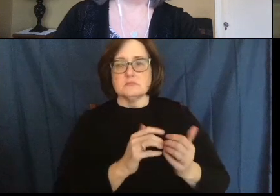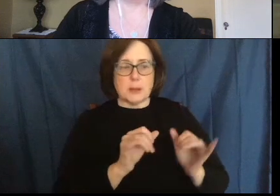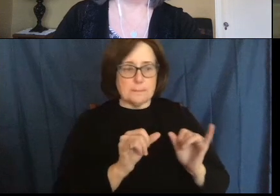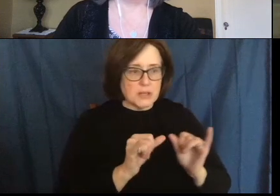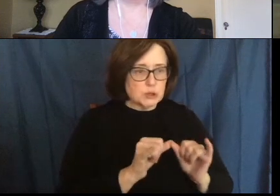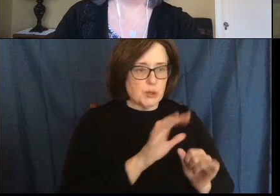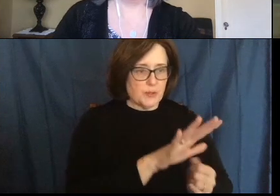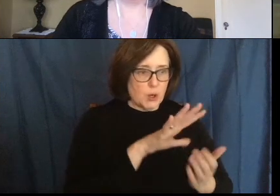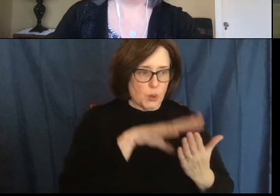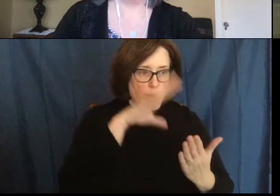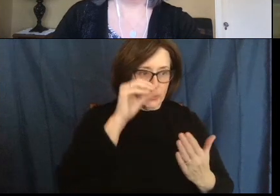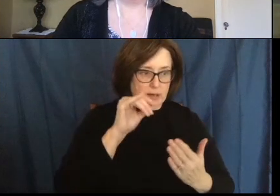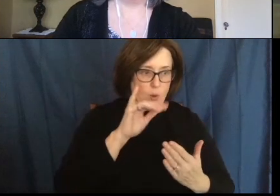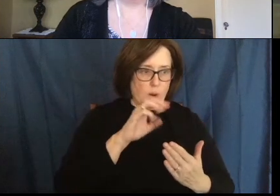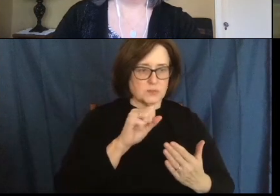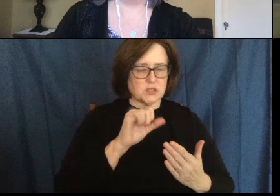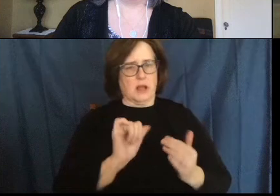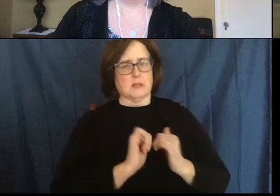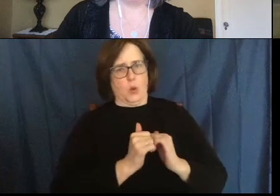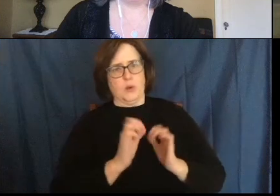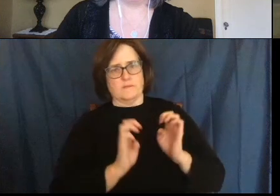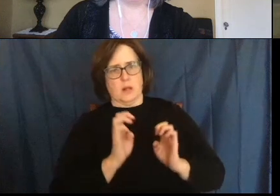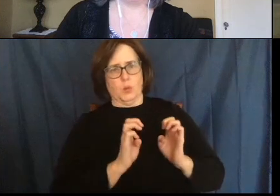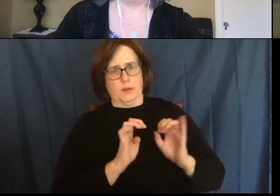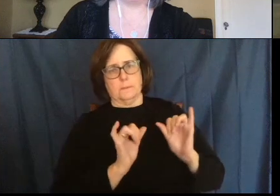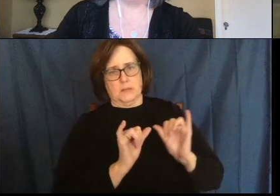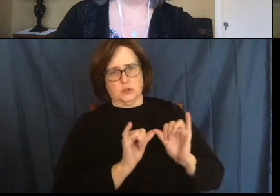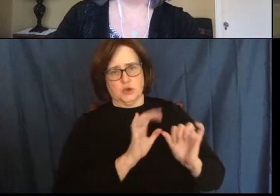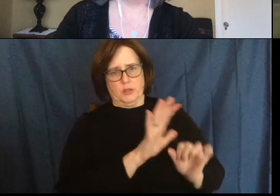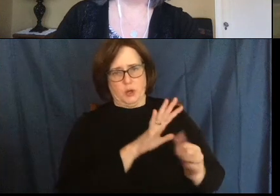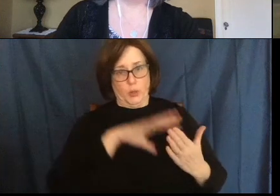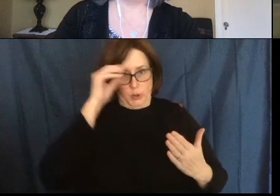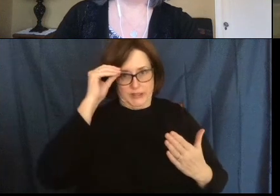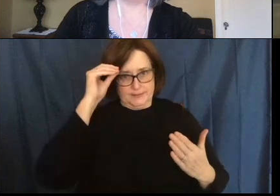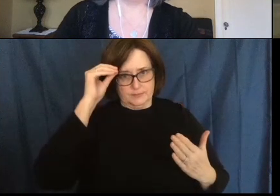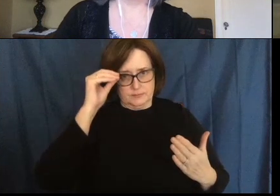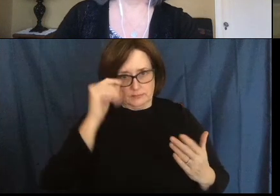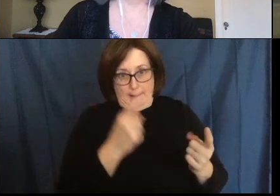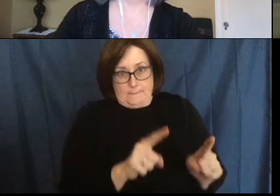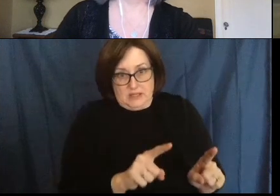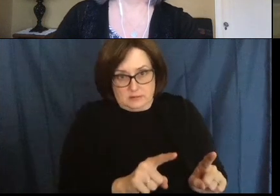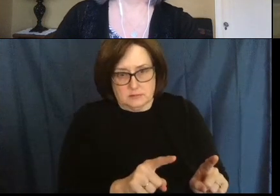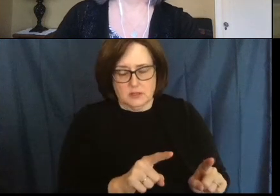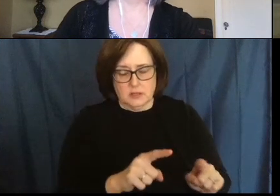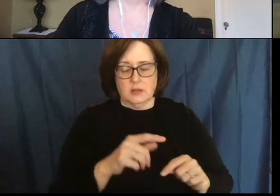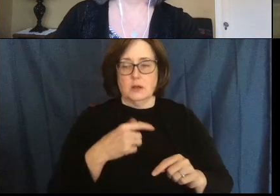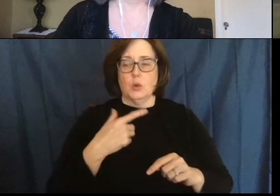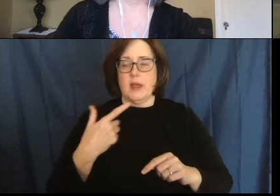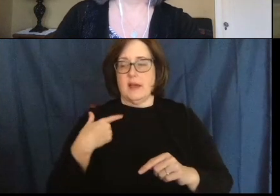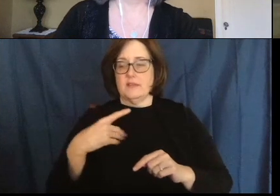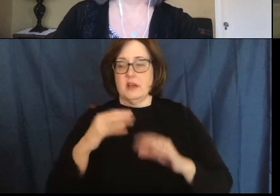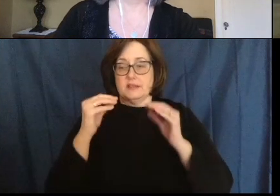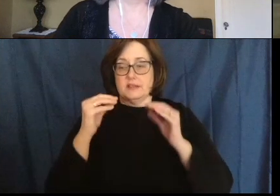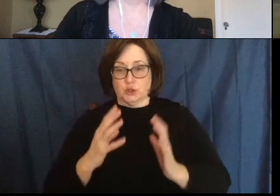outcomes. So what we would love to have these features tested in the products while